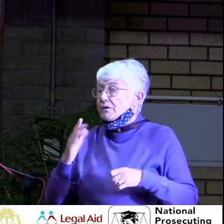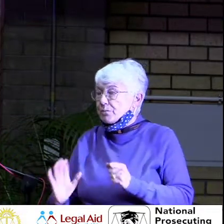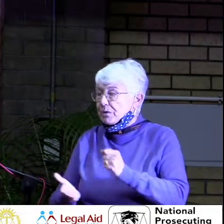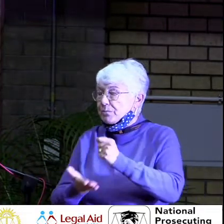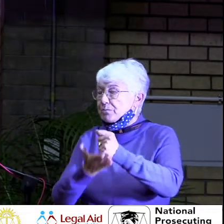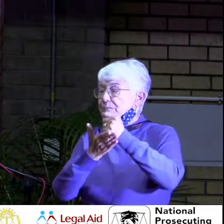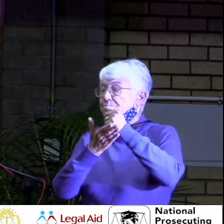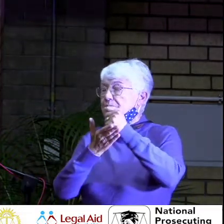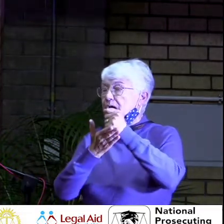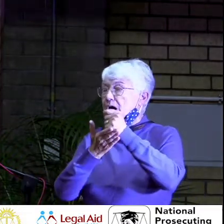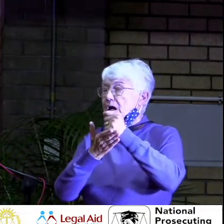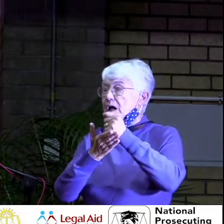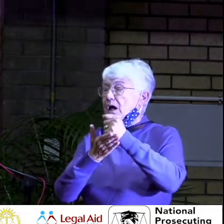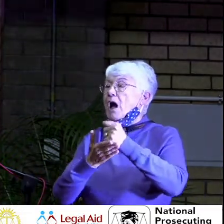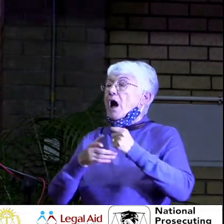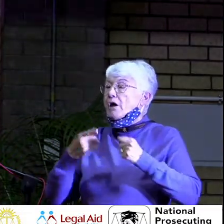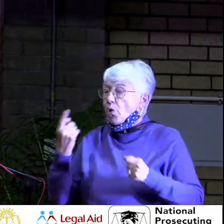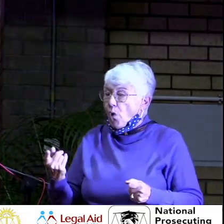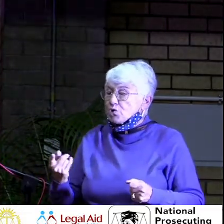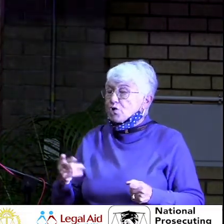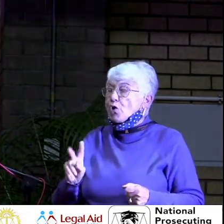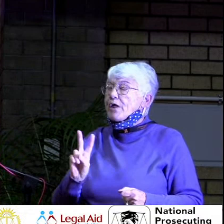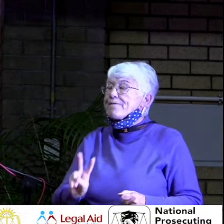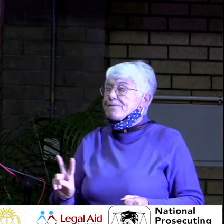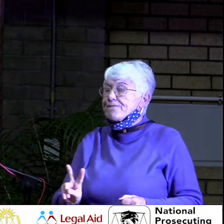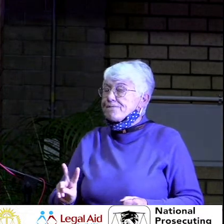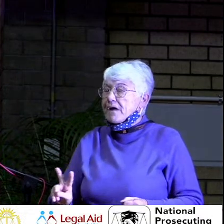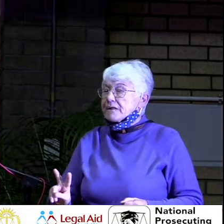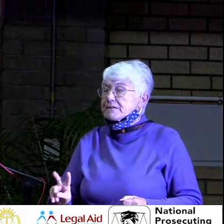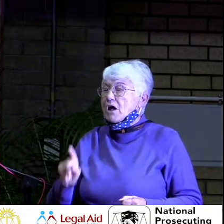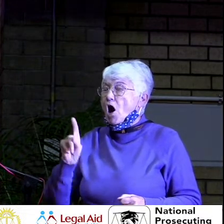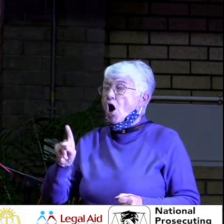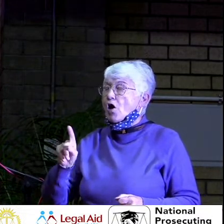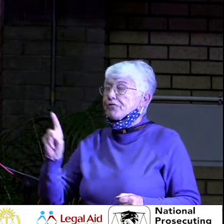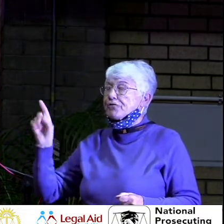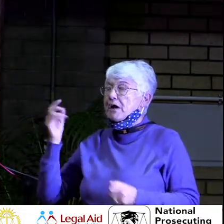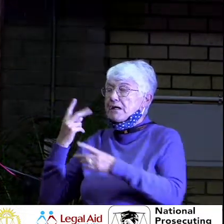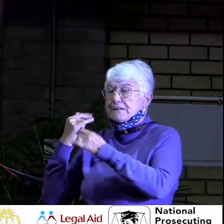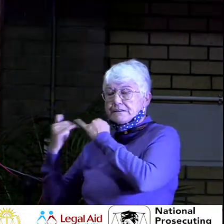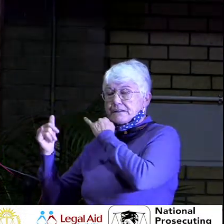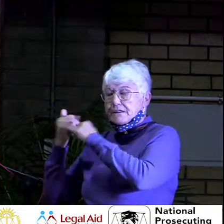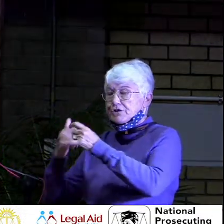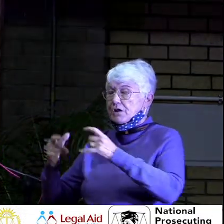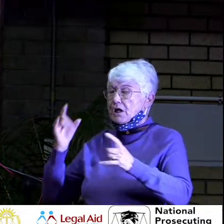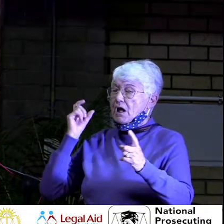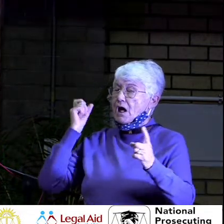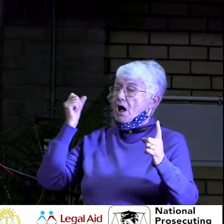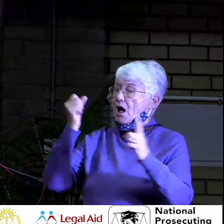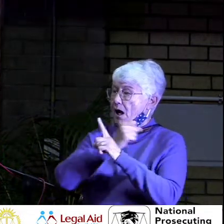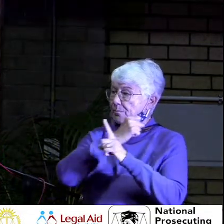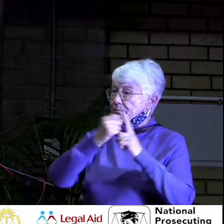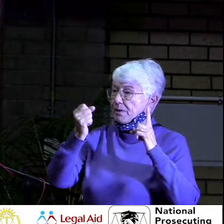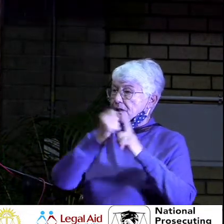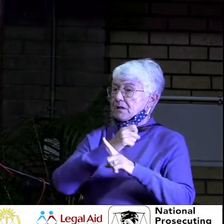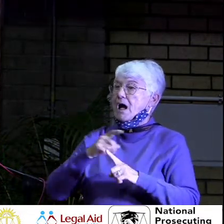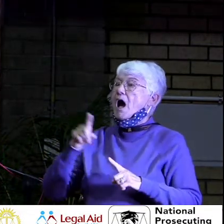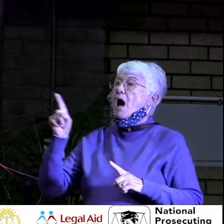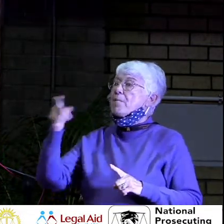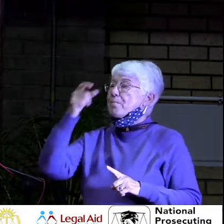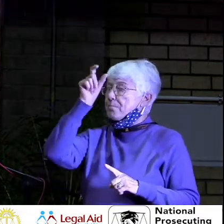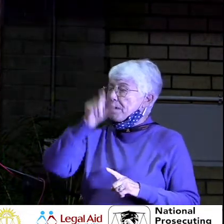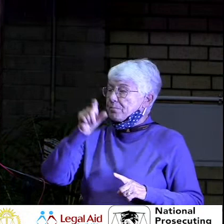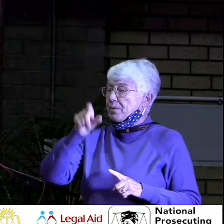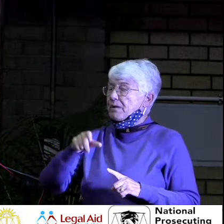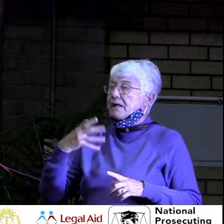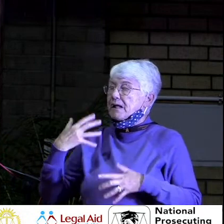victims of sexual abuse, assistance with the maintenance of trauma, ensuring that people are trained